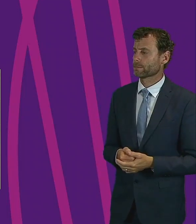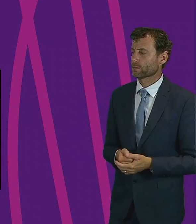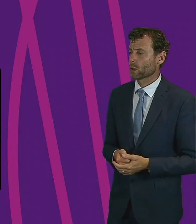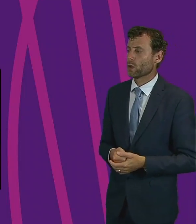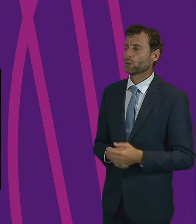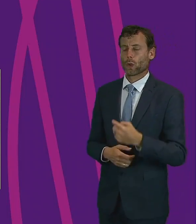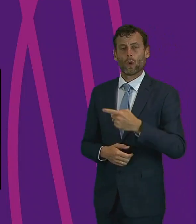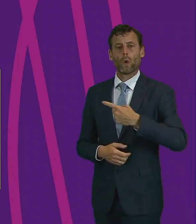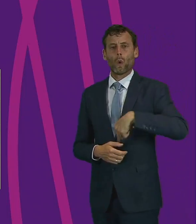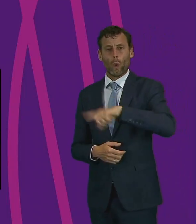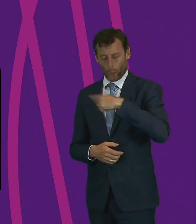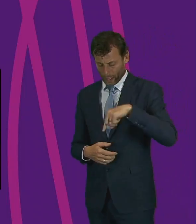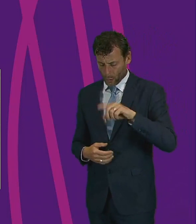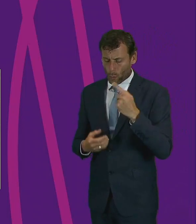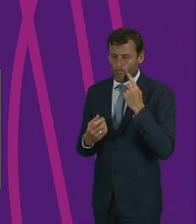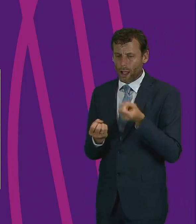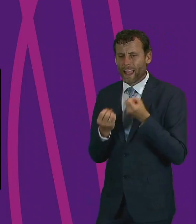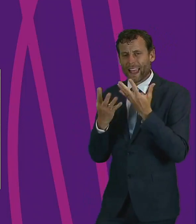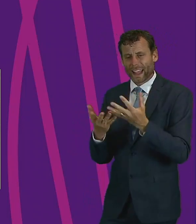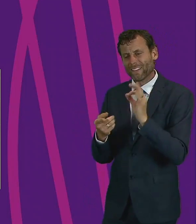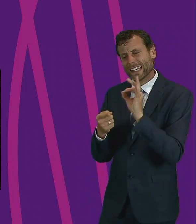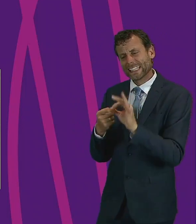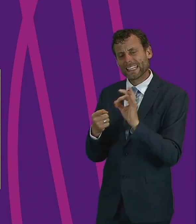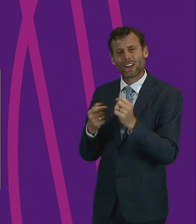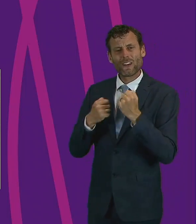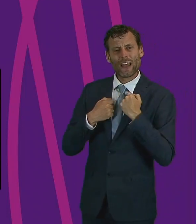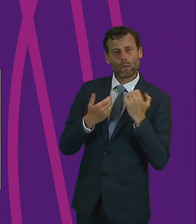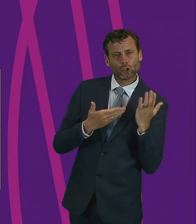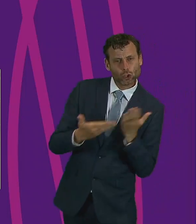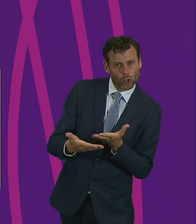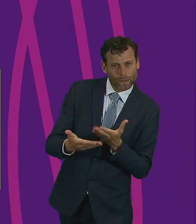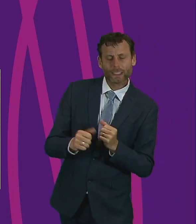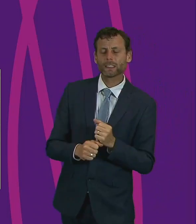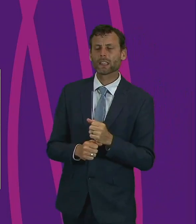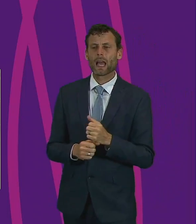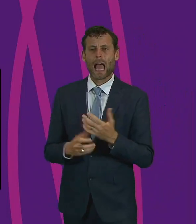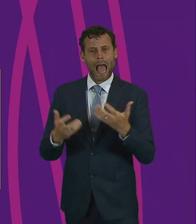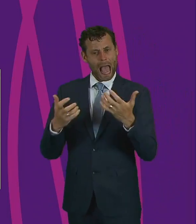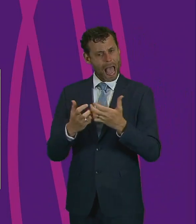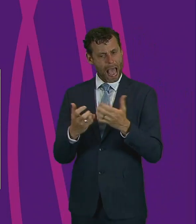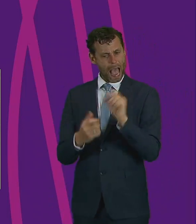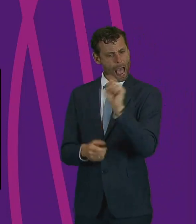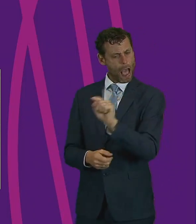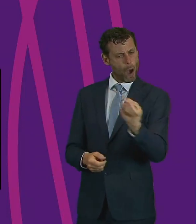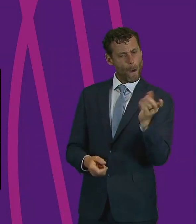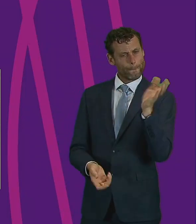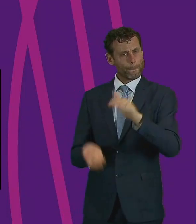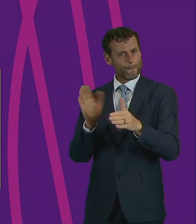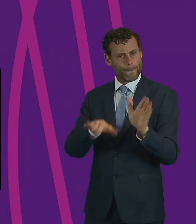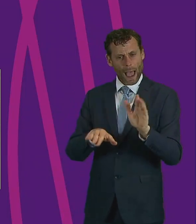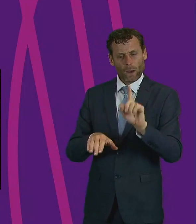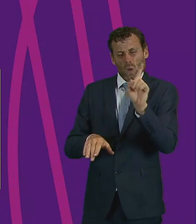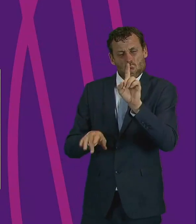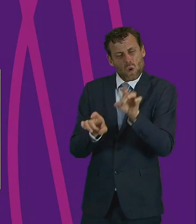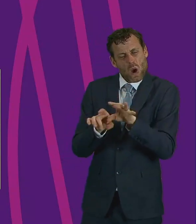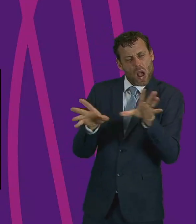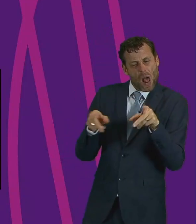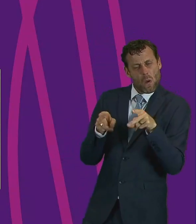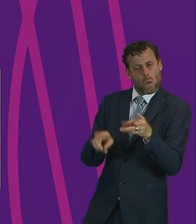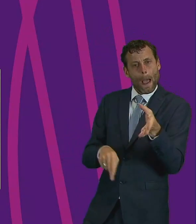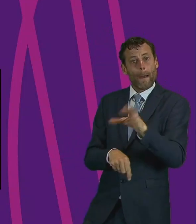we will set out details of the services we will restart and in what way. I need to say that some of that, in terms